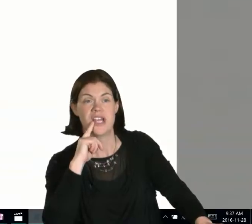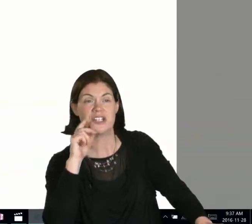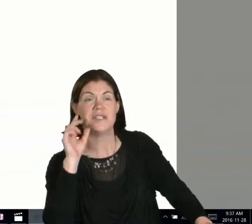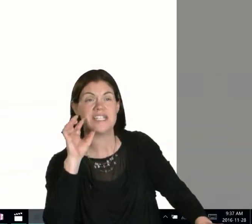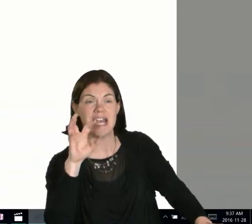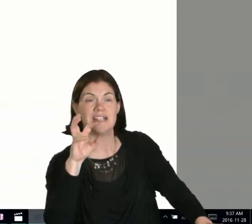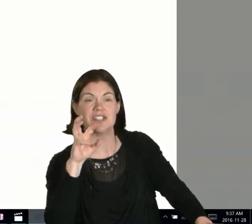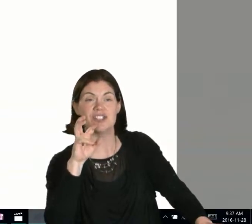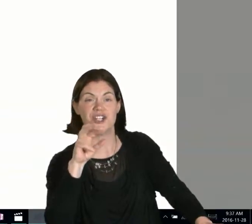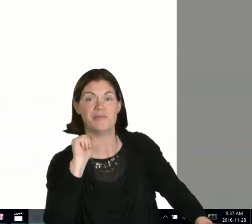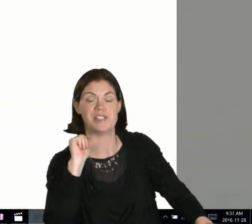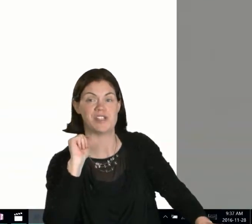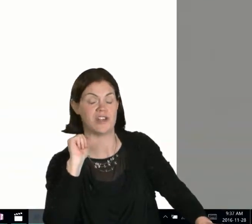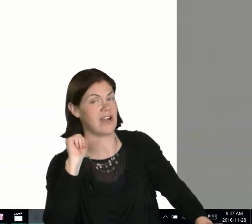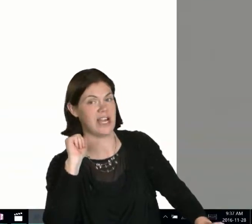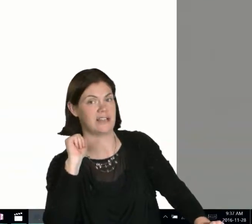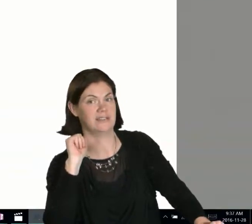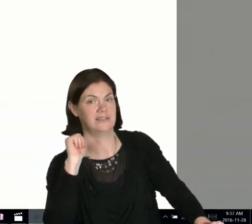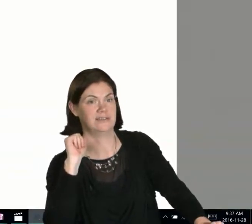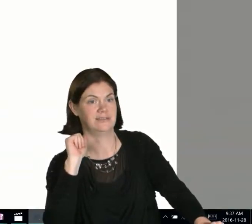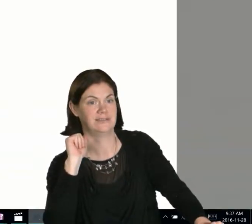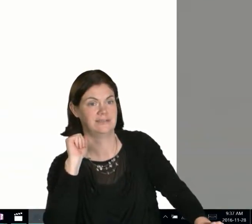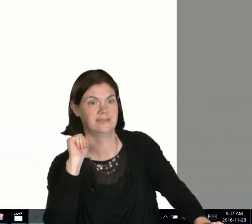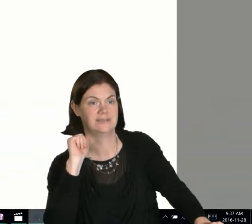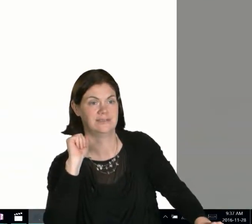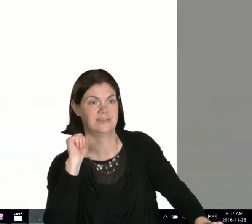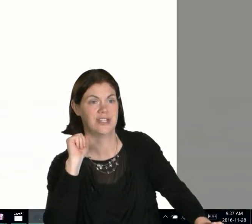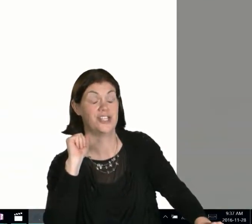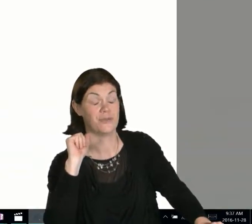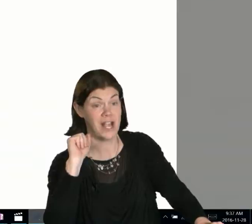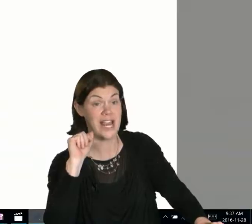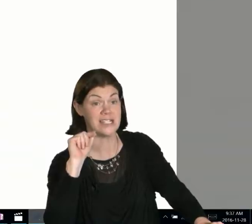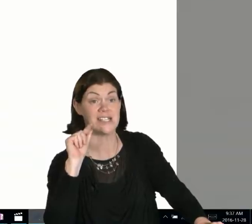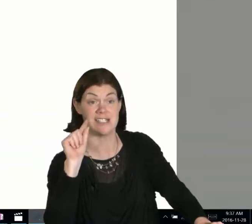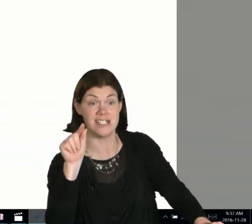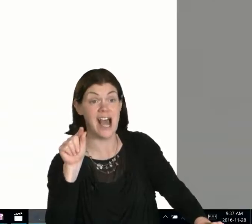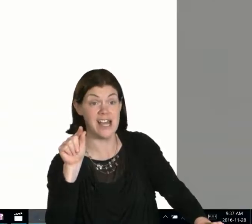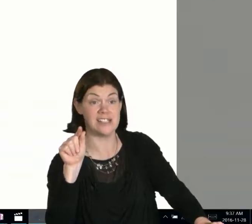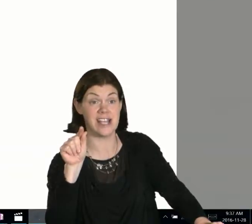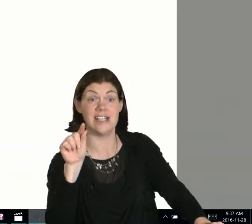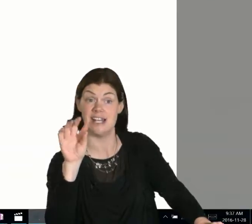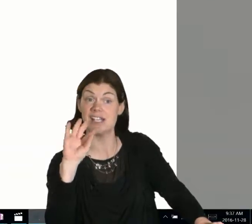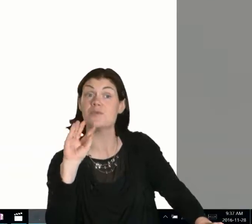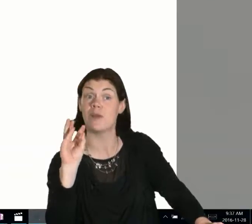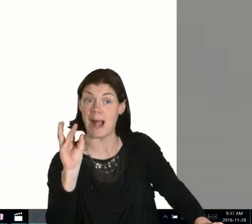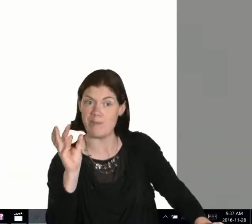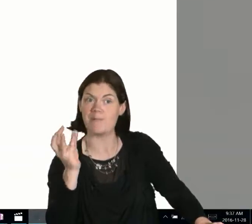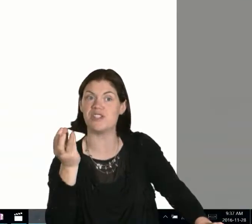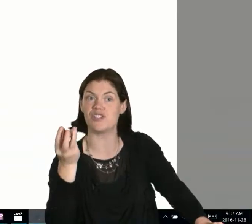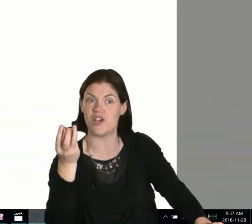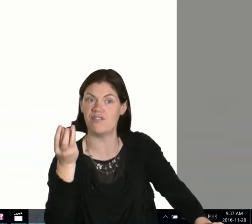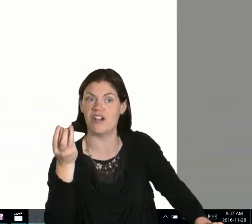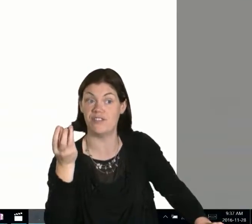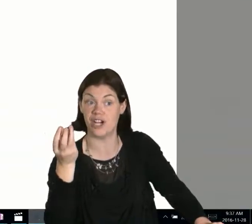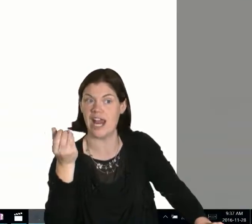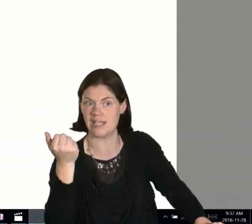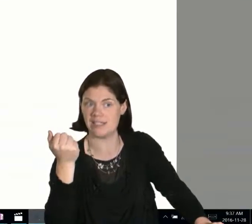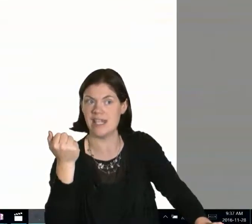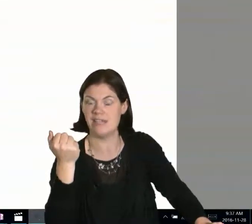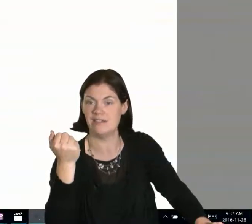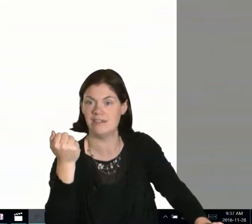There's actually a technical term in songwriting. You're right, because it does wrap up the song very,